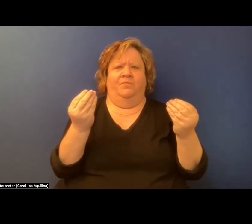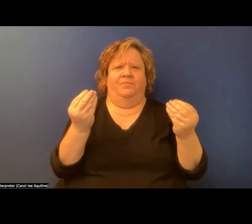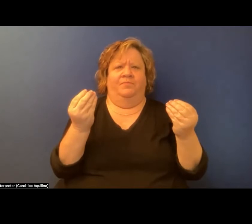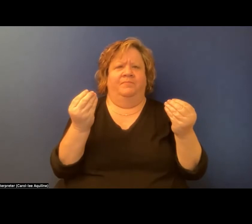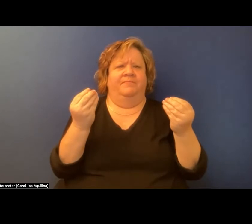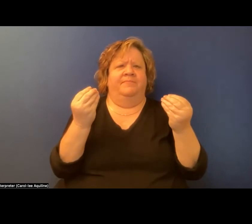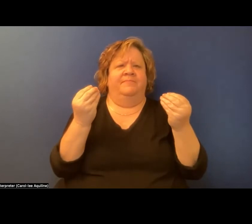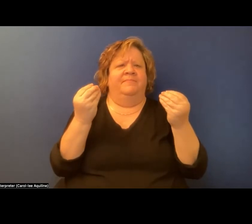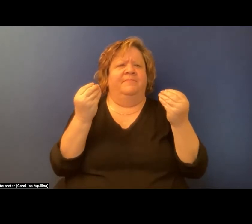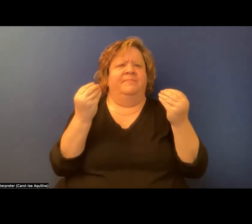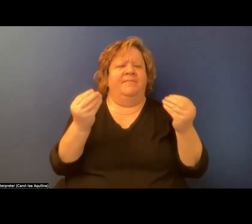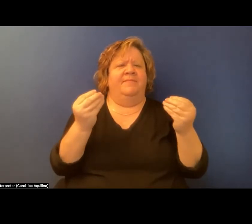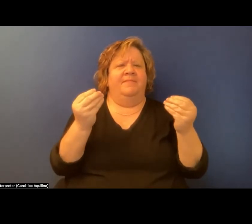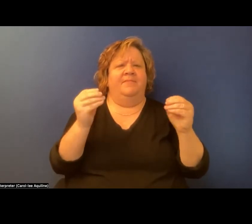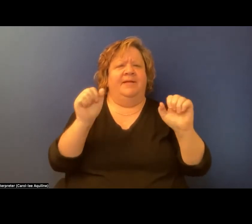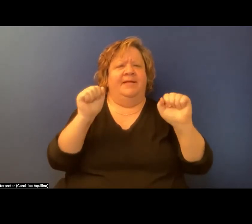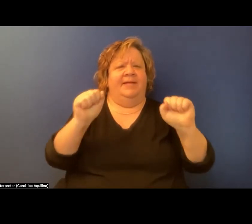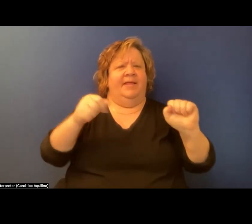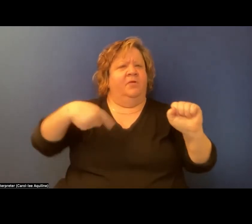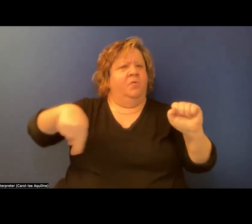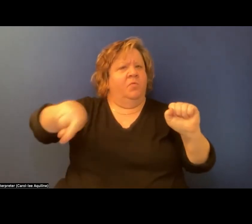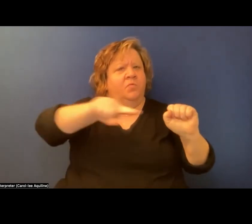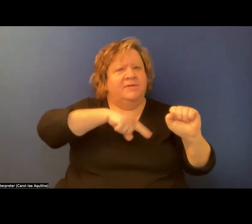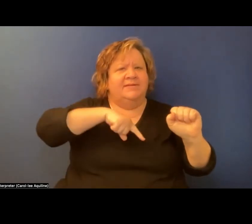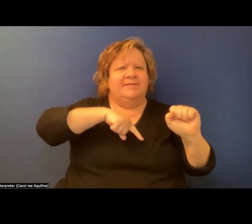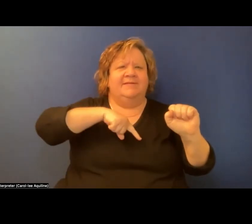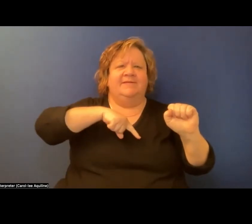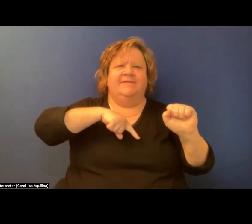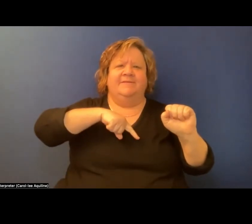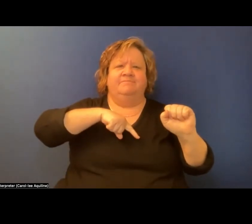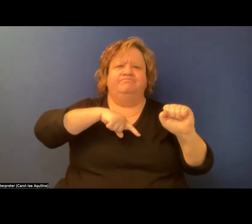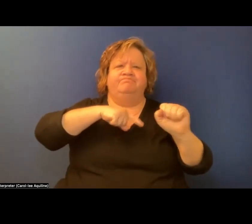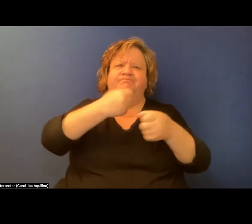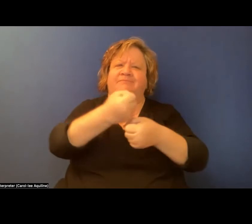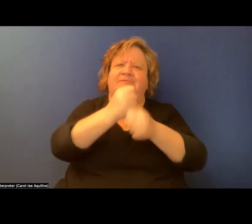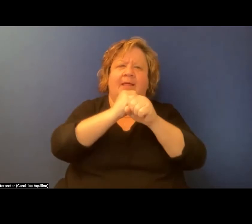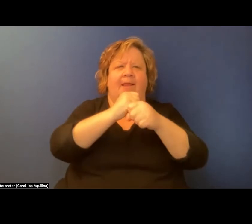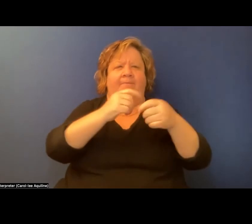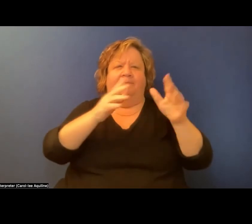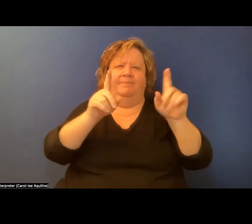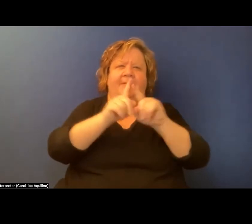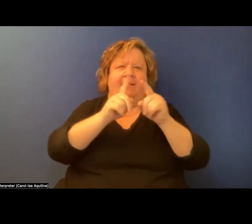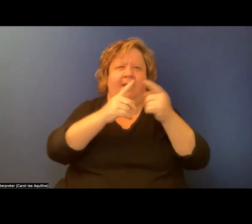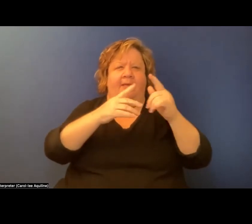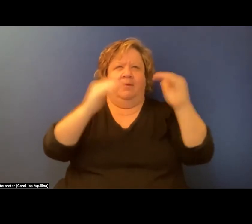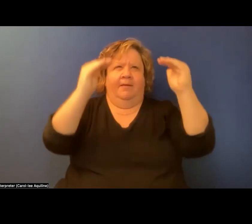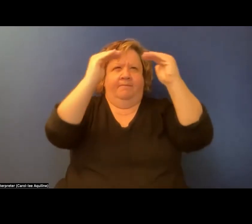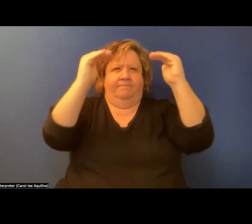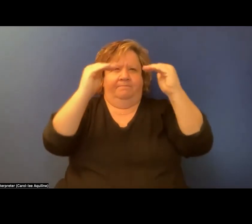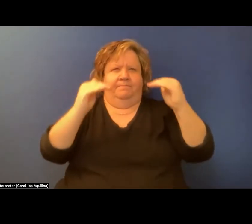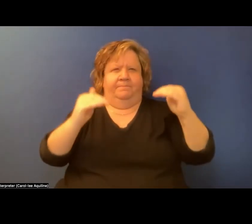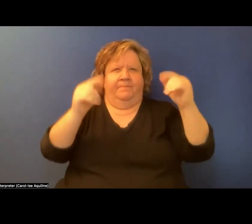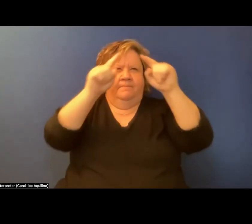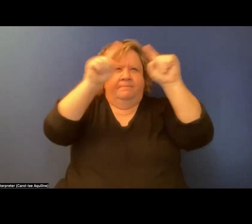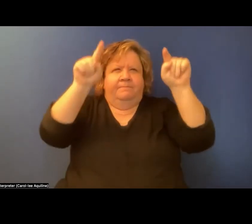for which we not only have to include policy development process in terms of inclusiveness, but also